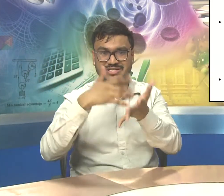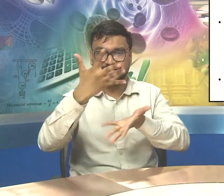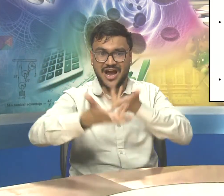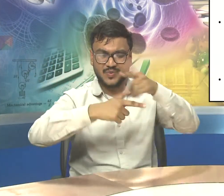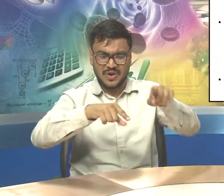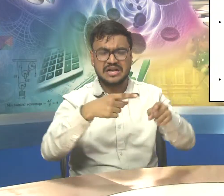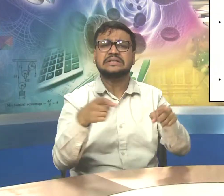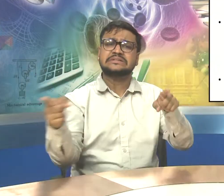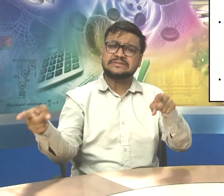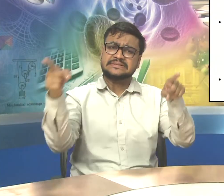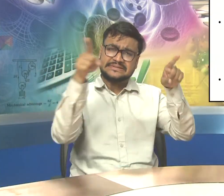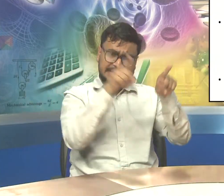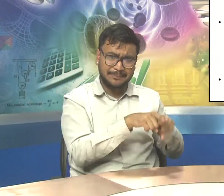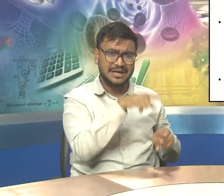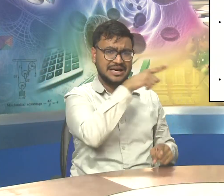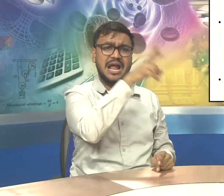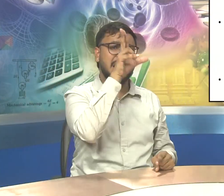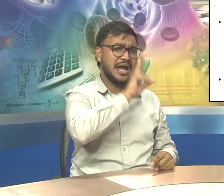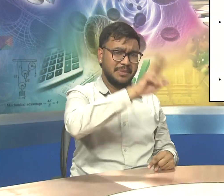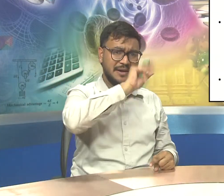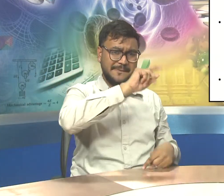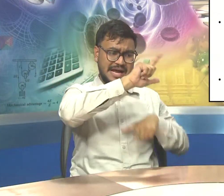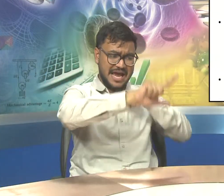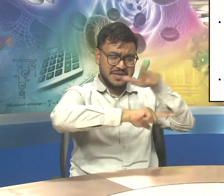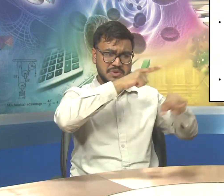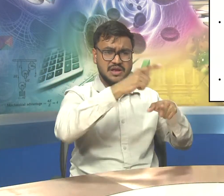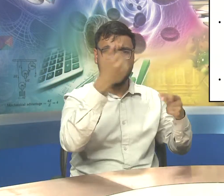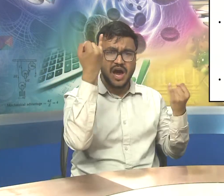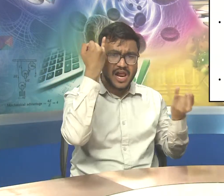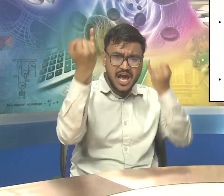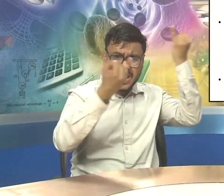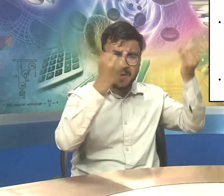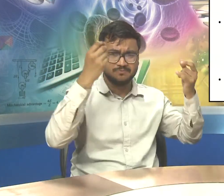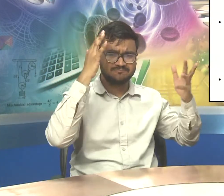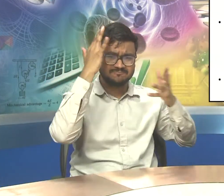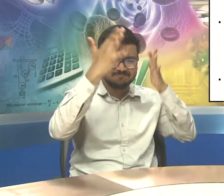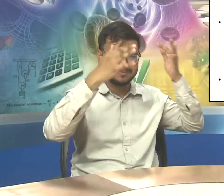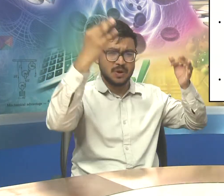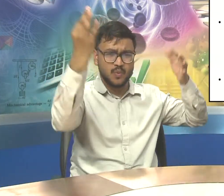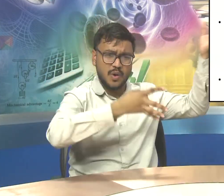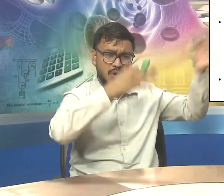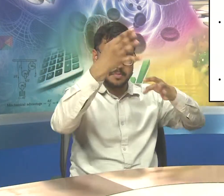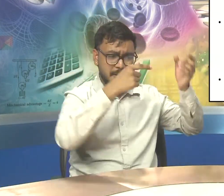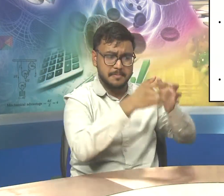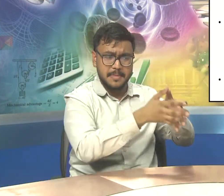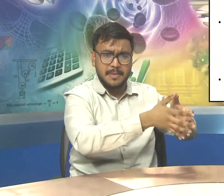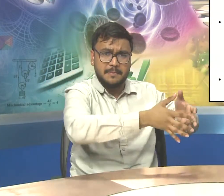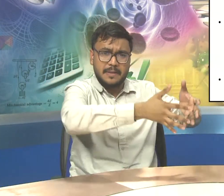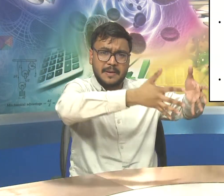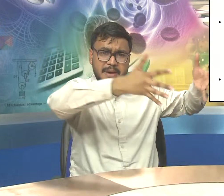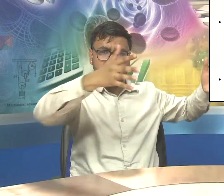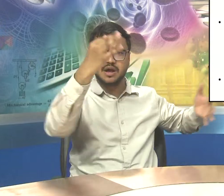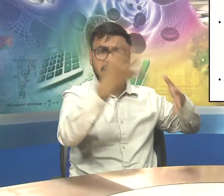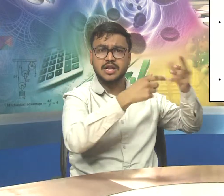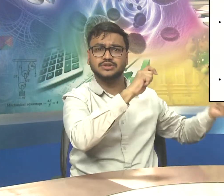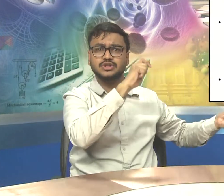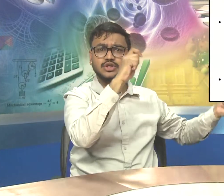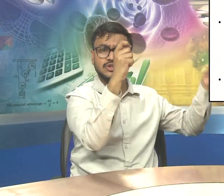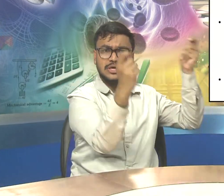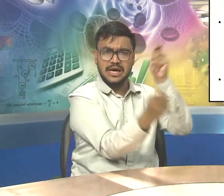Sign language are no different from spoken languages, and new signs are invented all